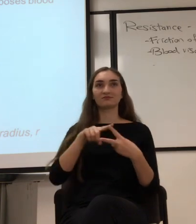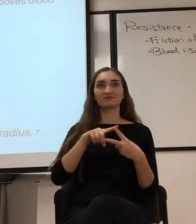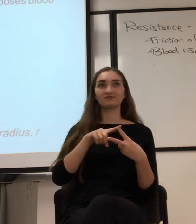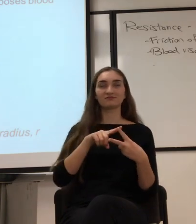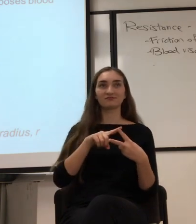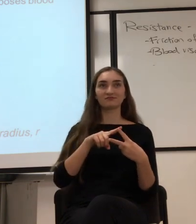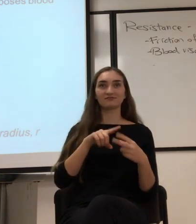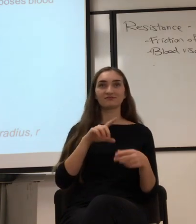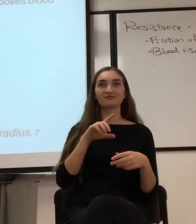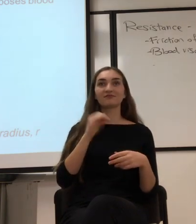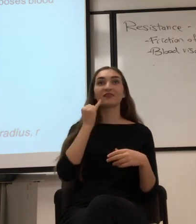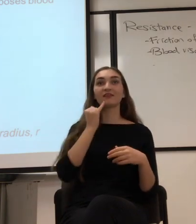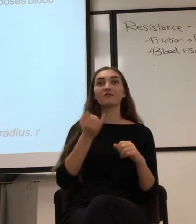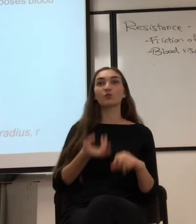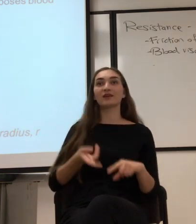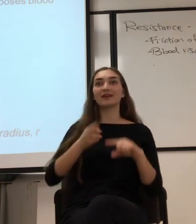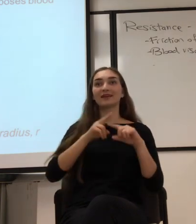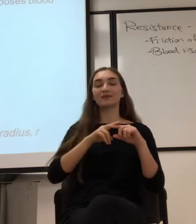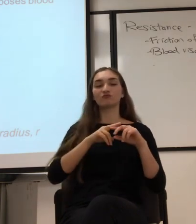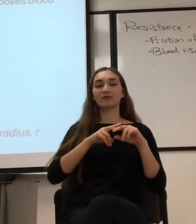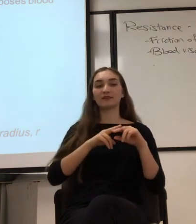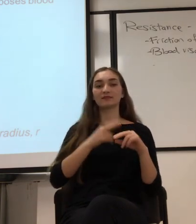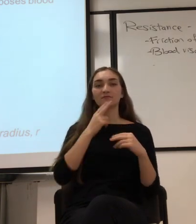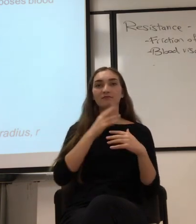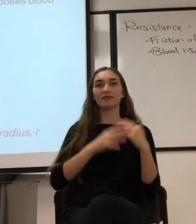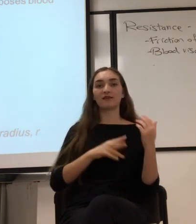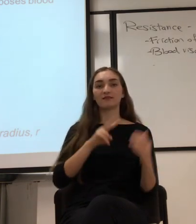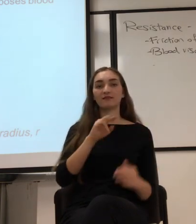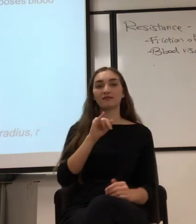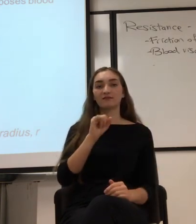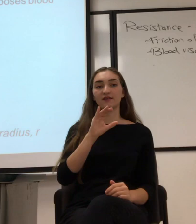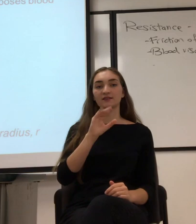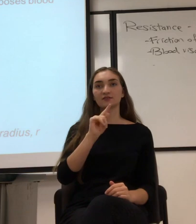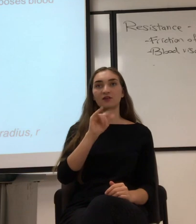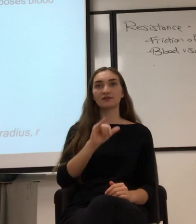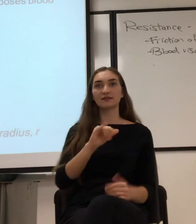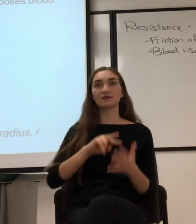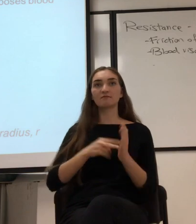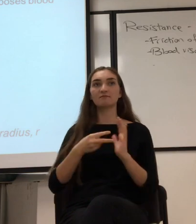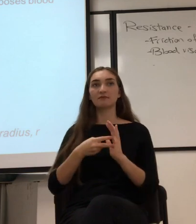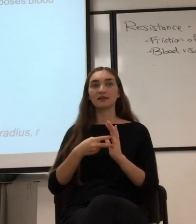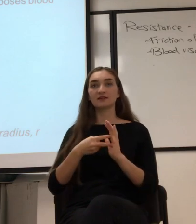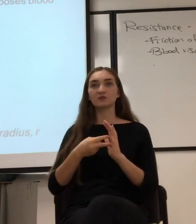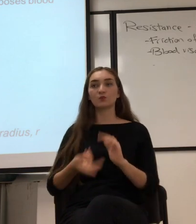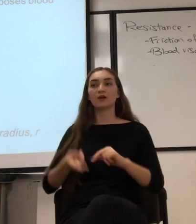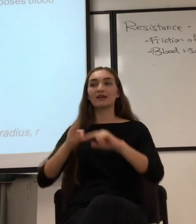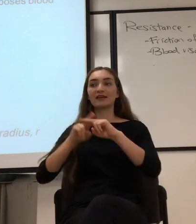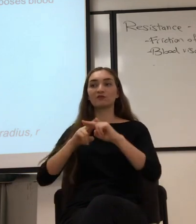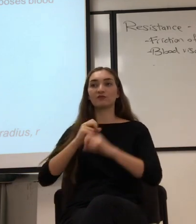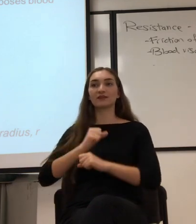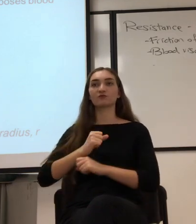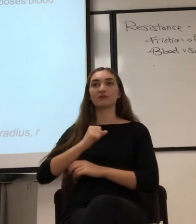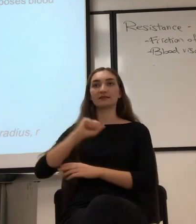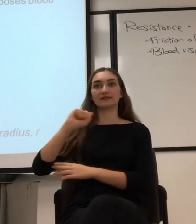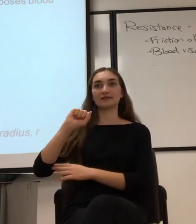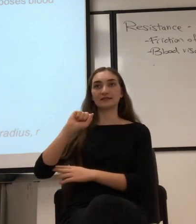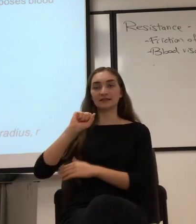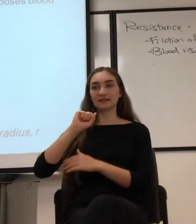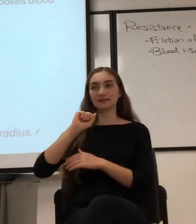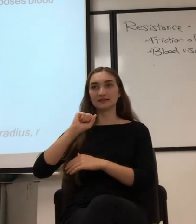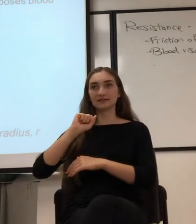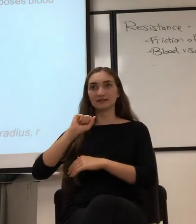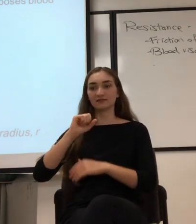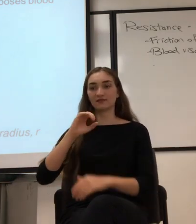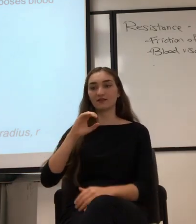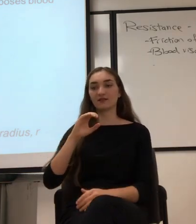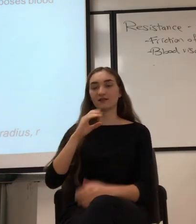let me say this. If you increase blood viscosity, you increase resistance to blood flow. Okay, that's the rule.